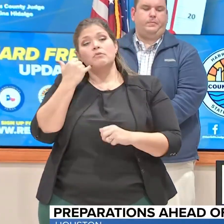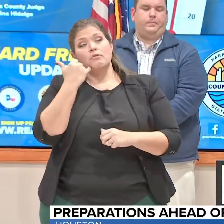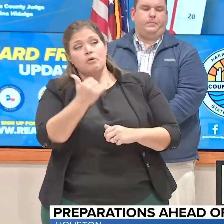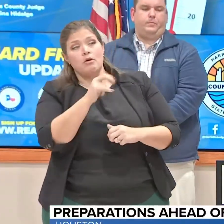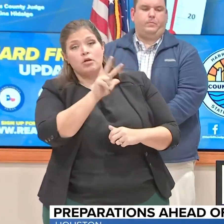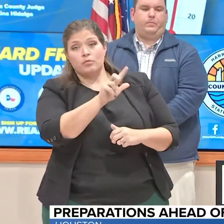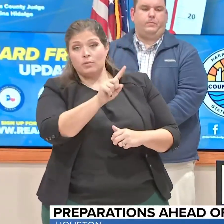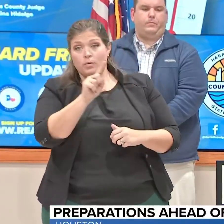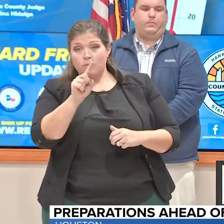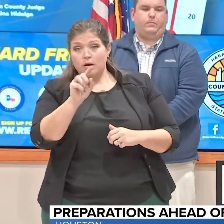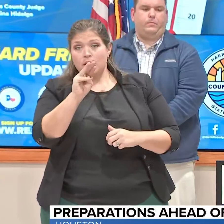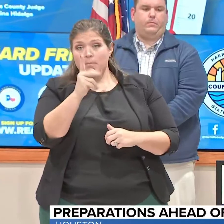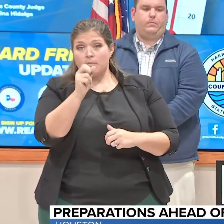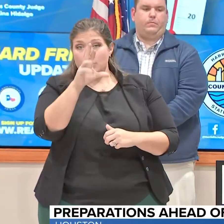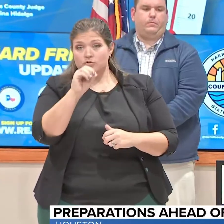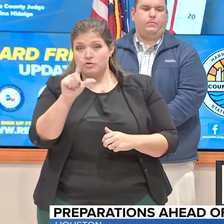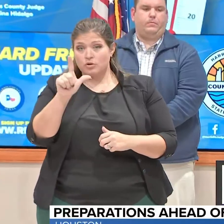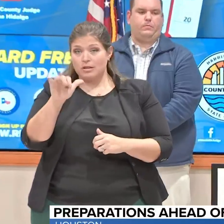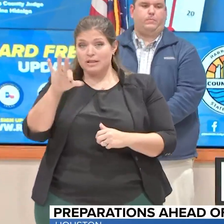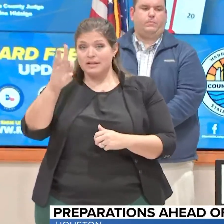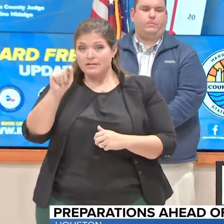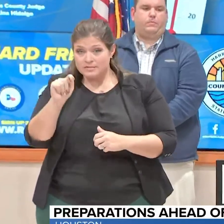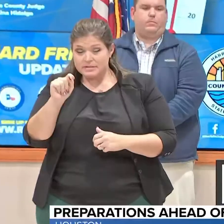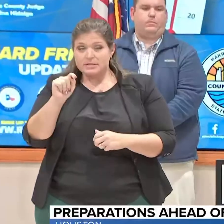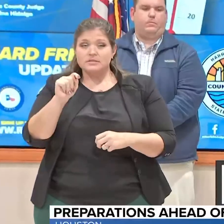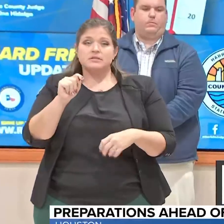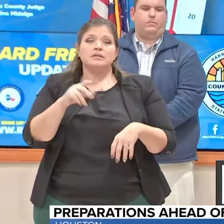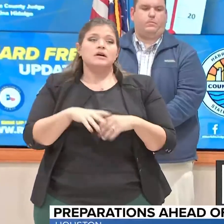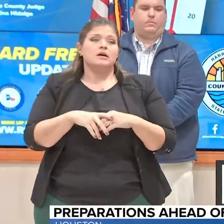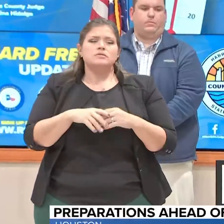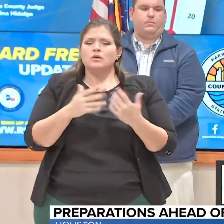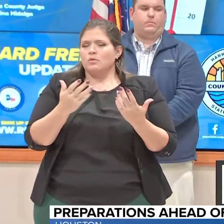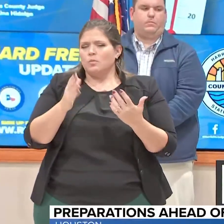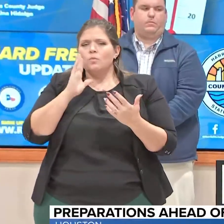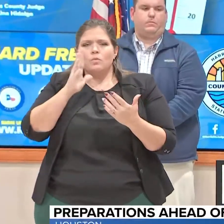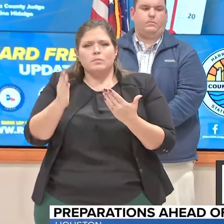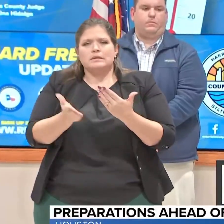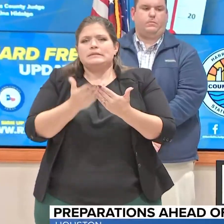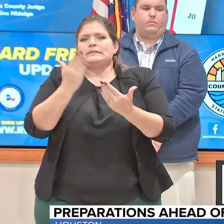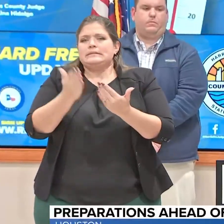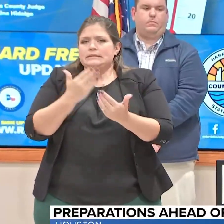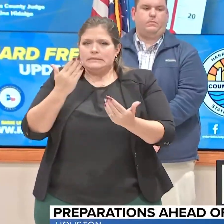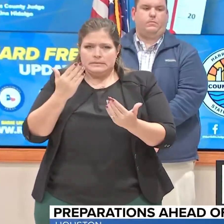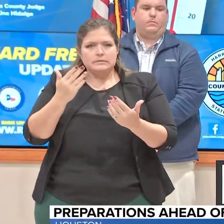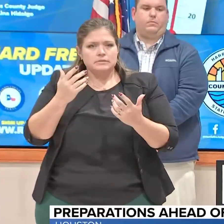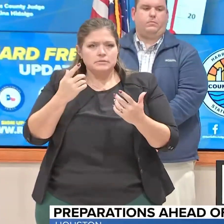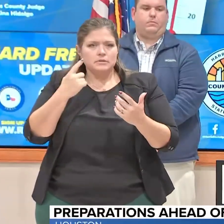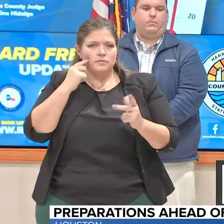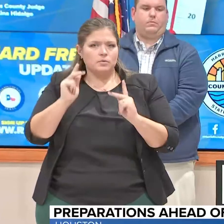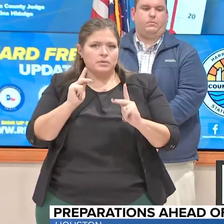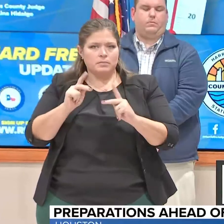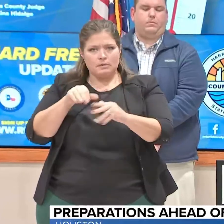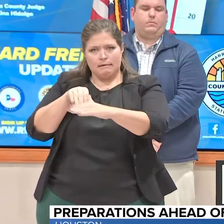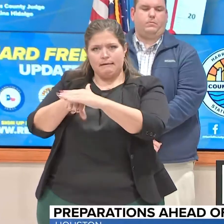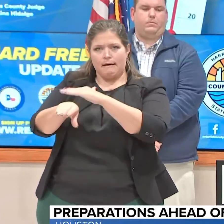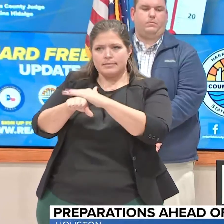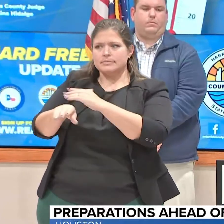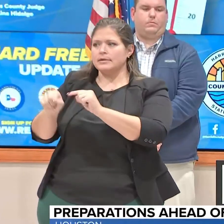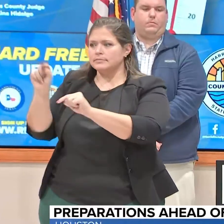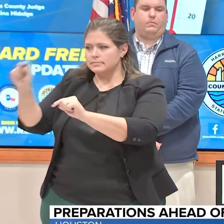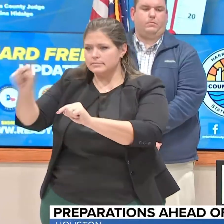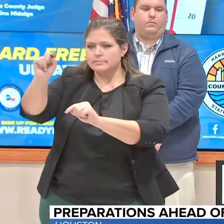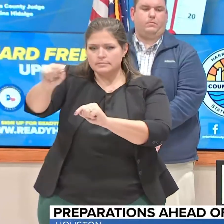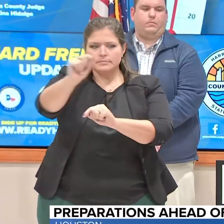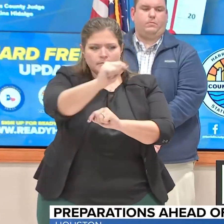311. Metro Lift will be available. So we want to make it as convenient for people to access these warming